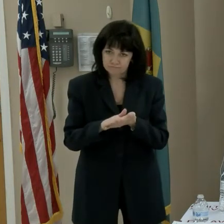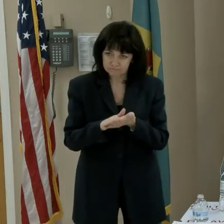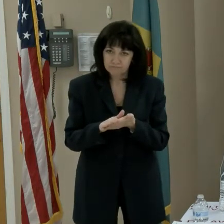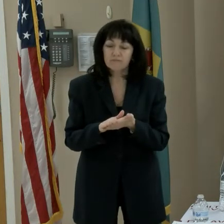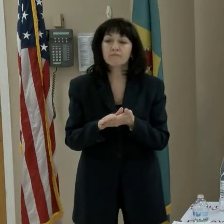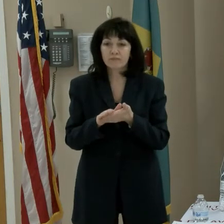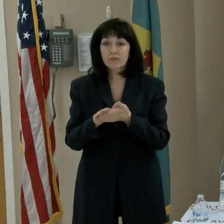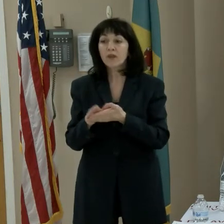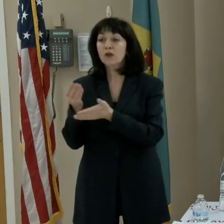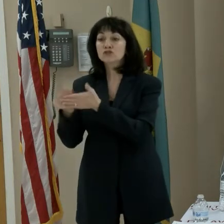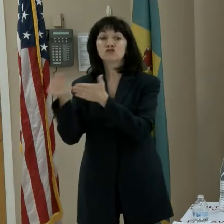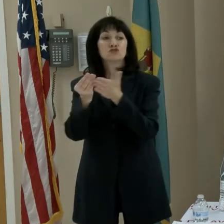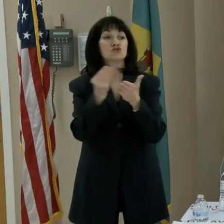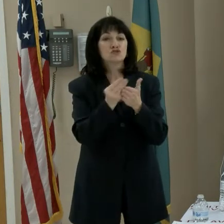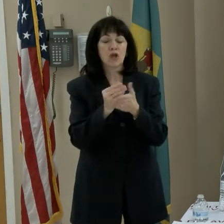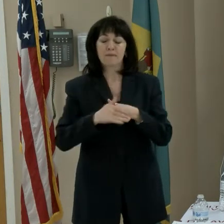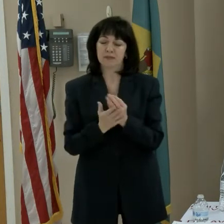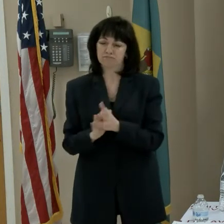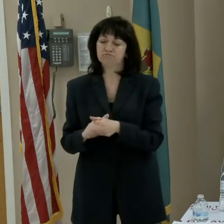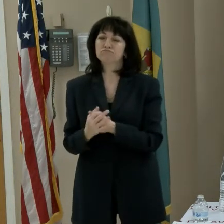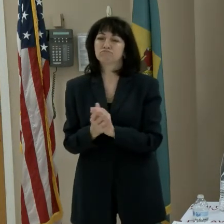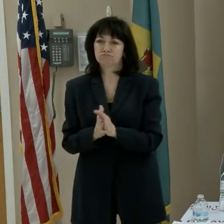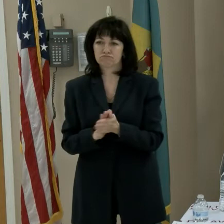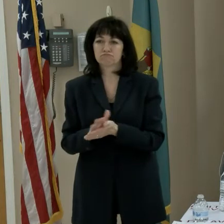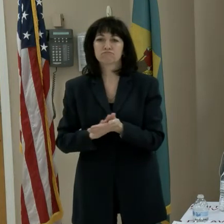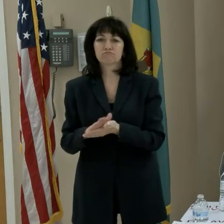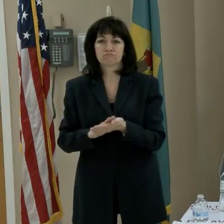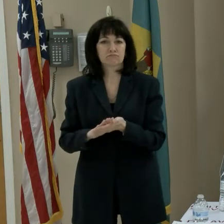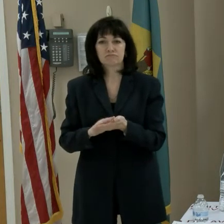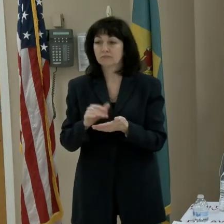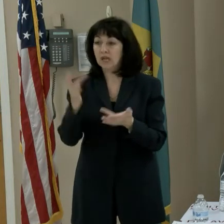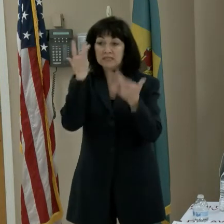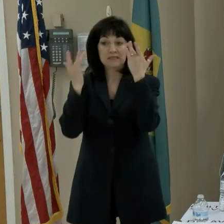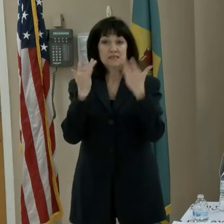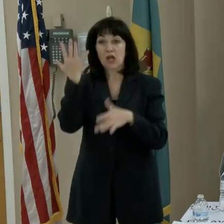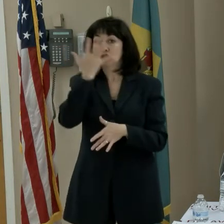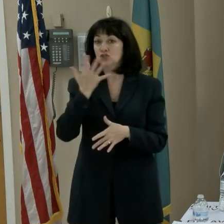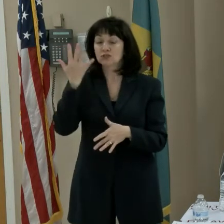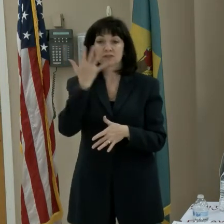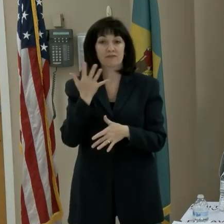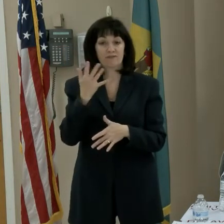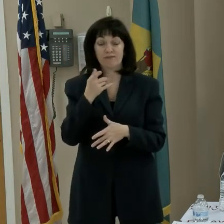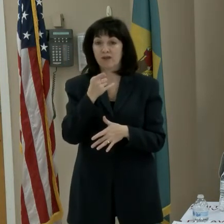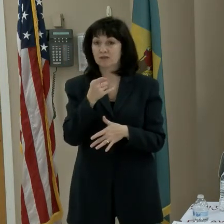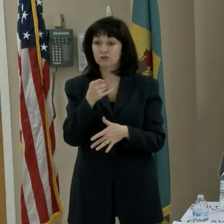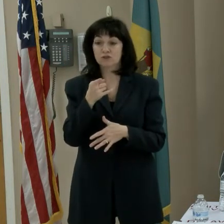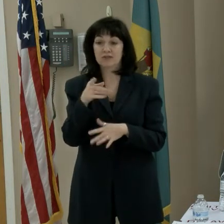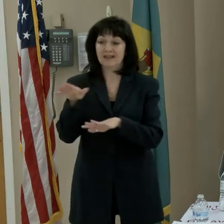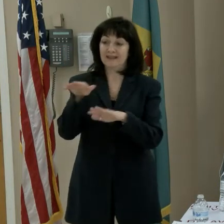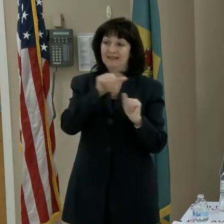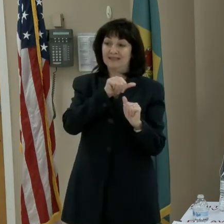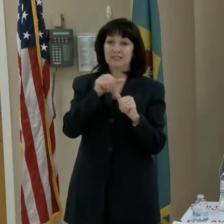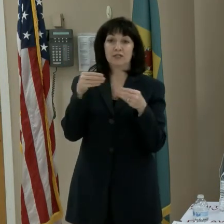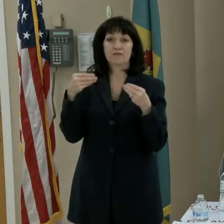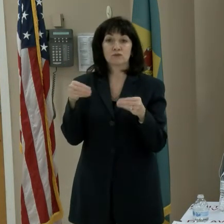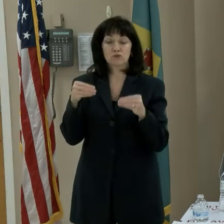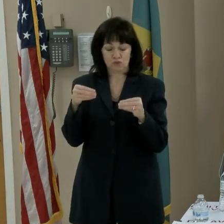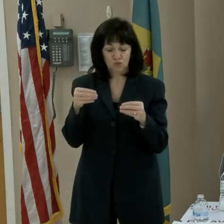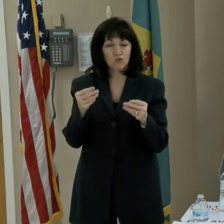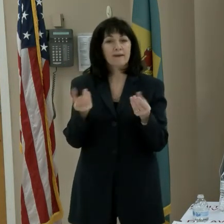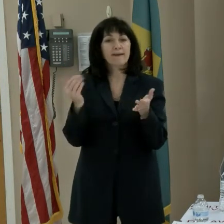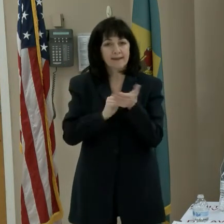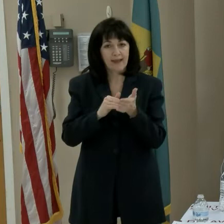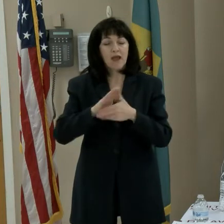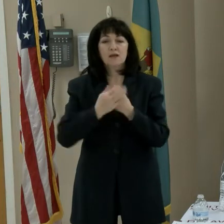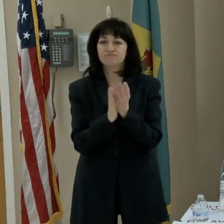your time shopping, clean your hands. Don't touch your face as soon as you depart a store. Clean your hands